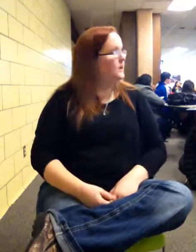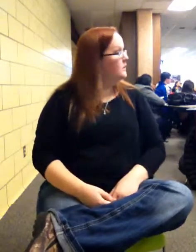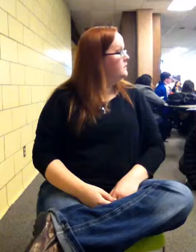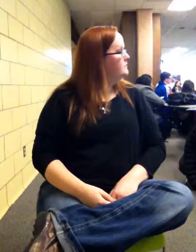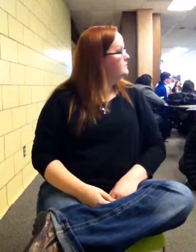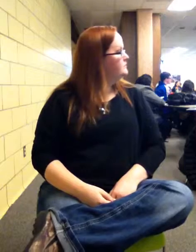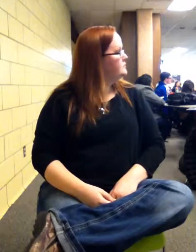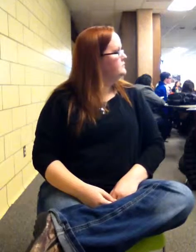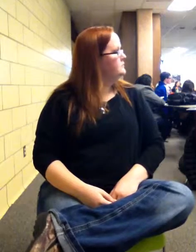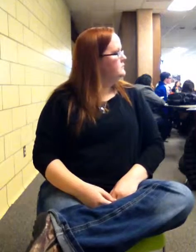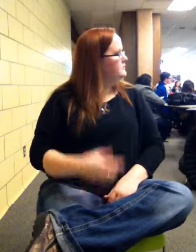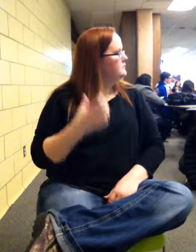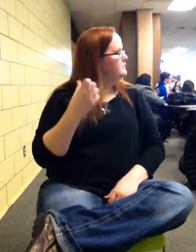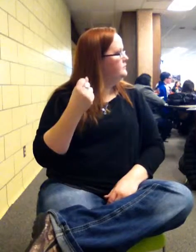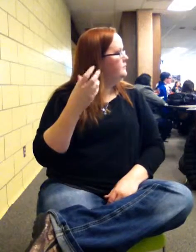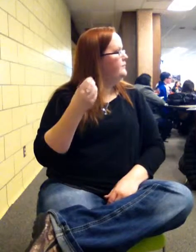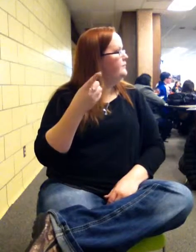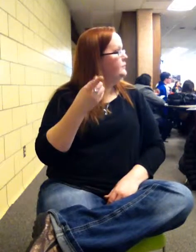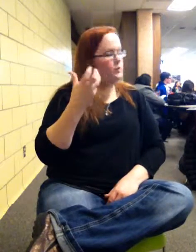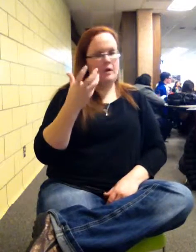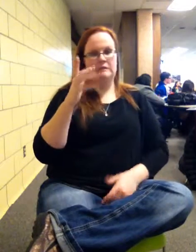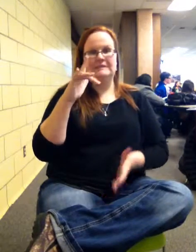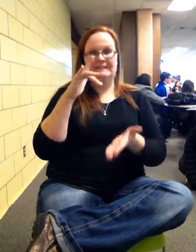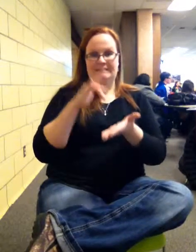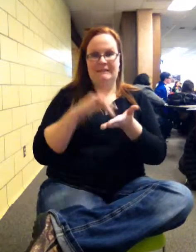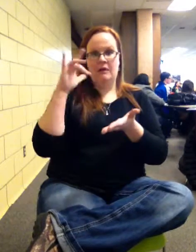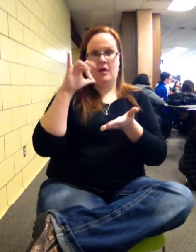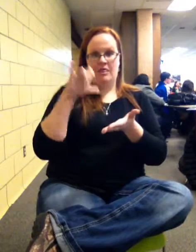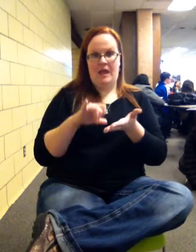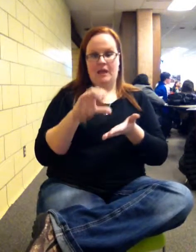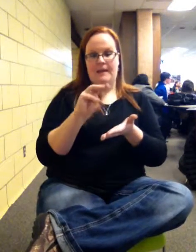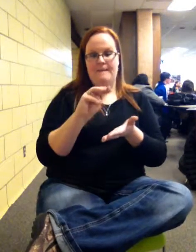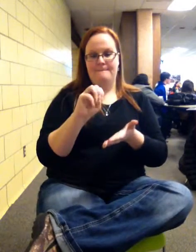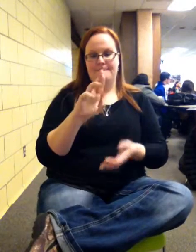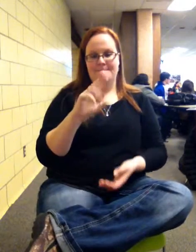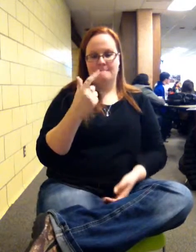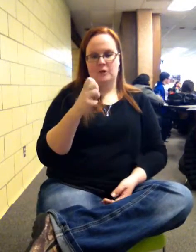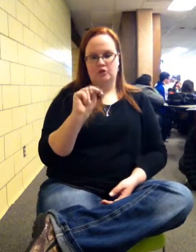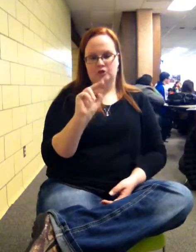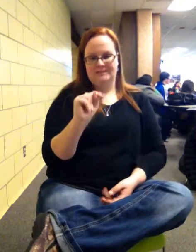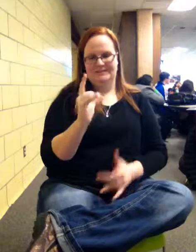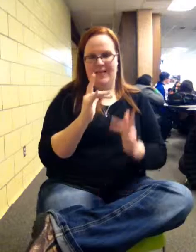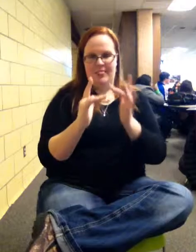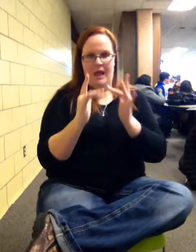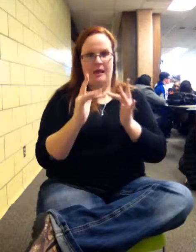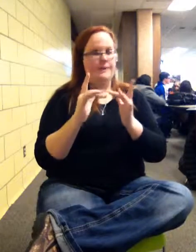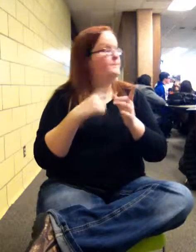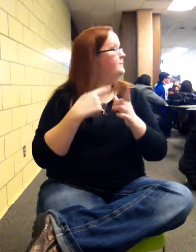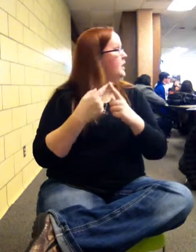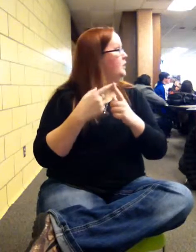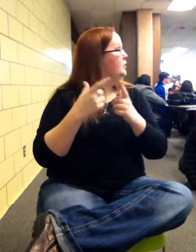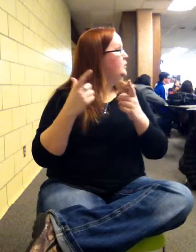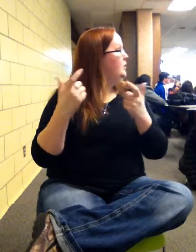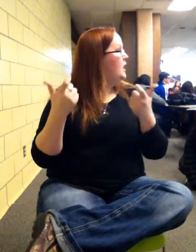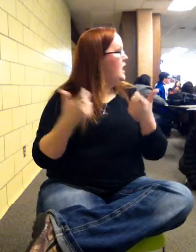Okay, so if you want Mergent, click on Mergent Online. And then the cursor brings you automatically where you need to be, and it says,